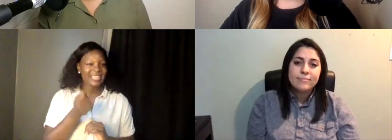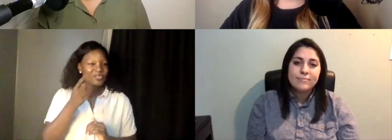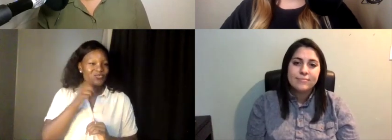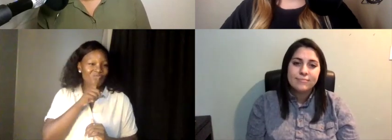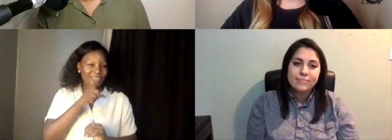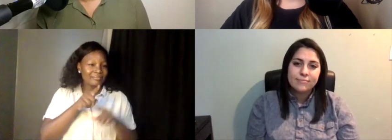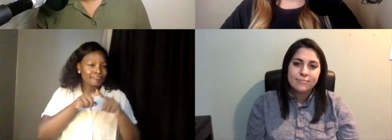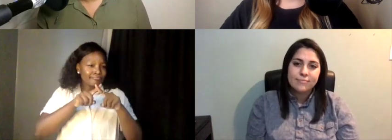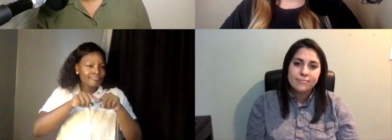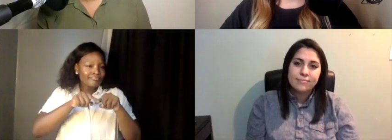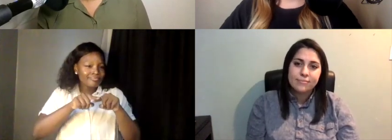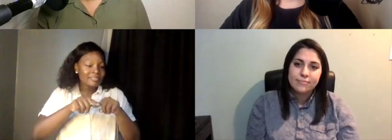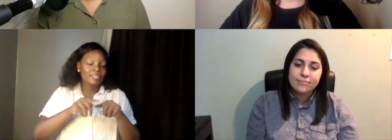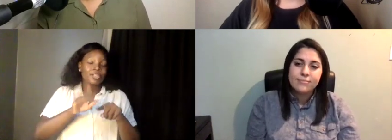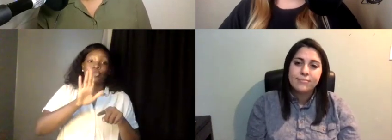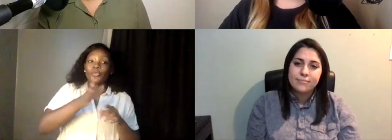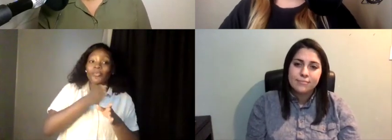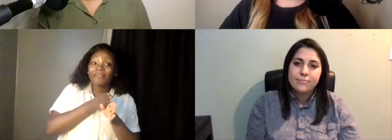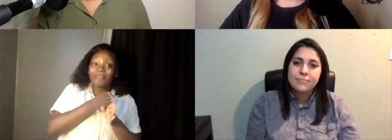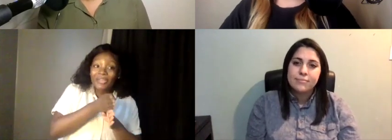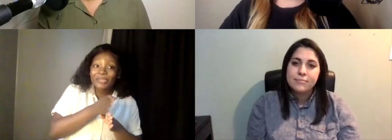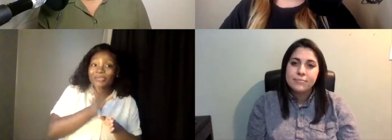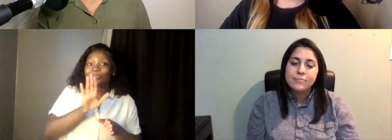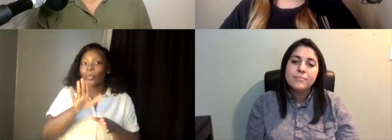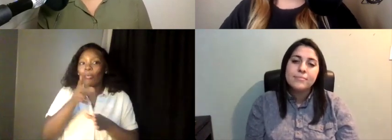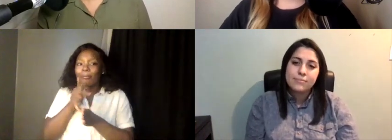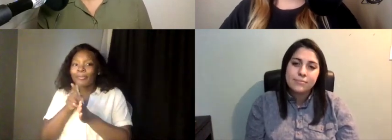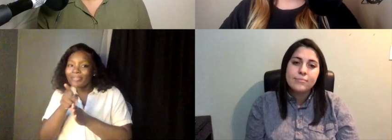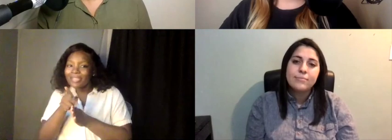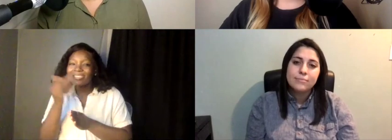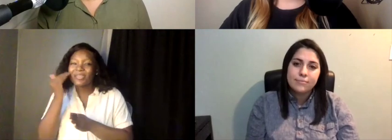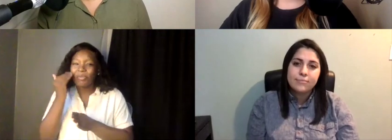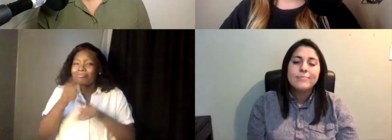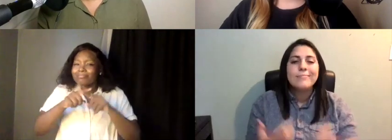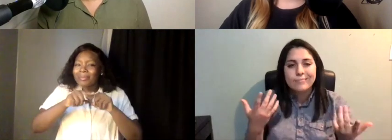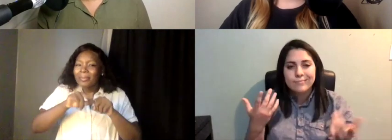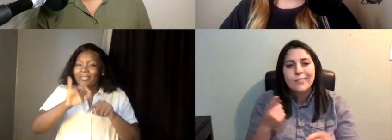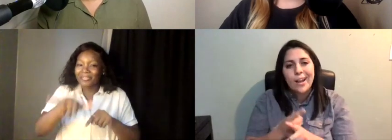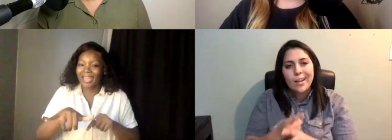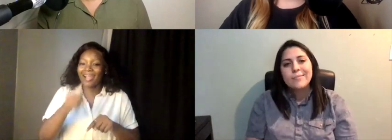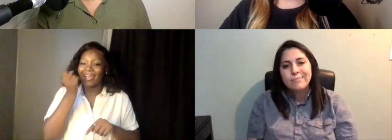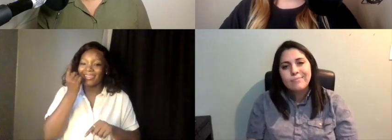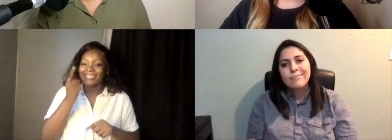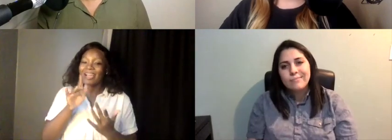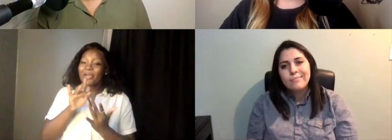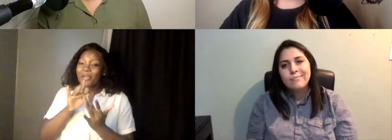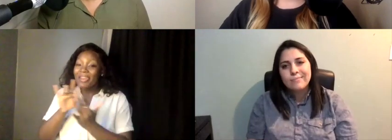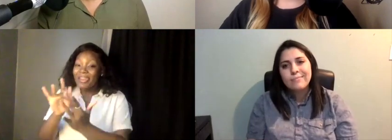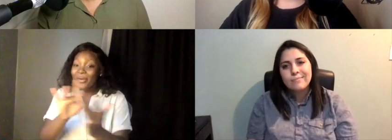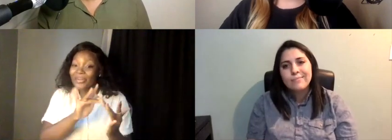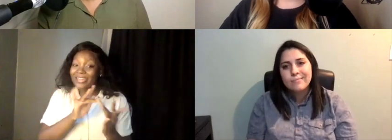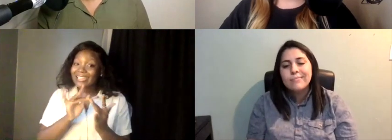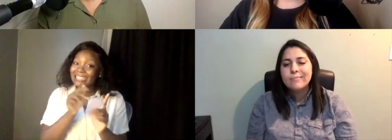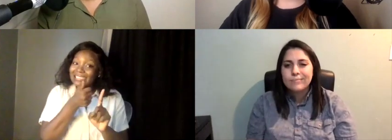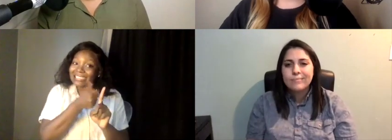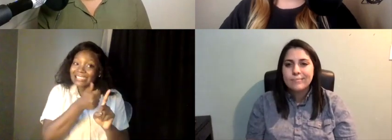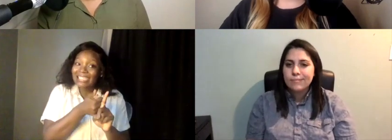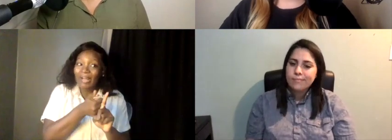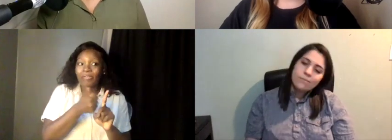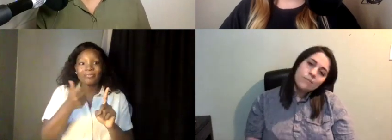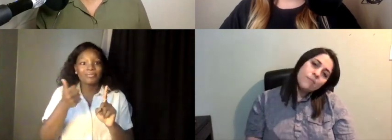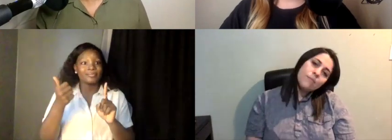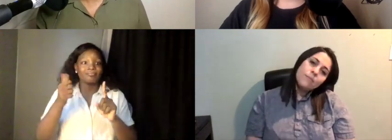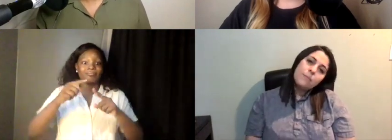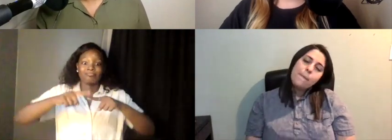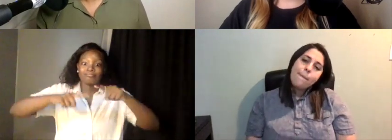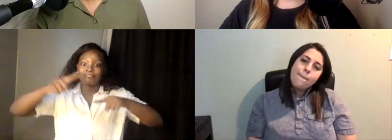what profession and what field you are going into. Right. Because networking can be anything from late